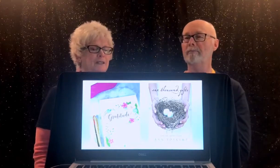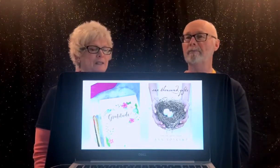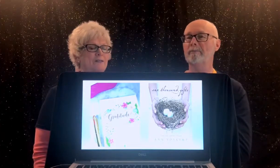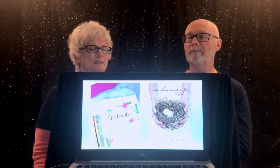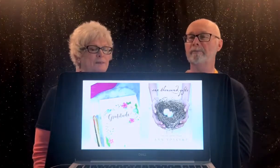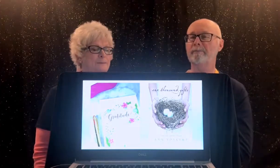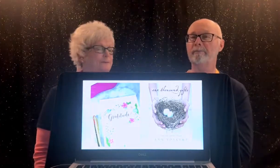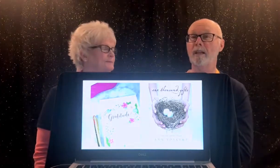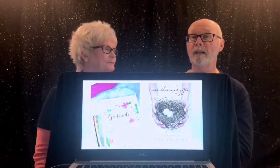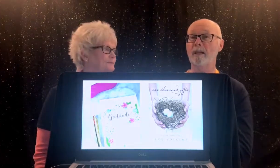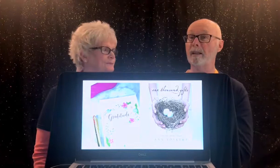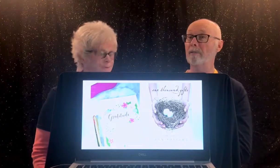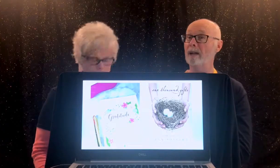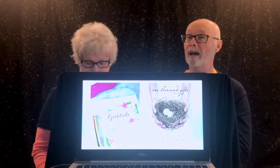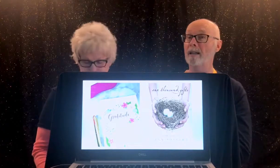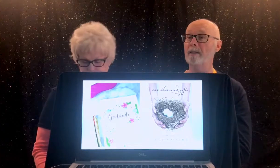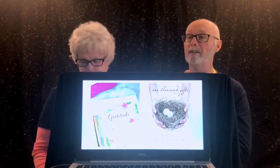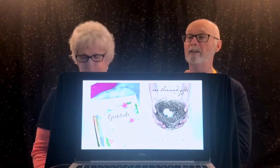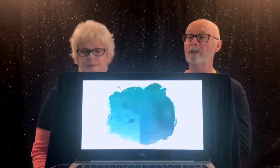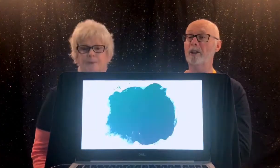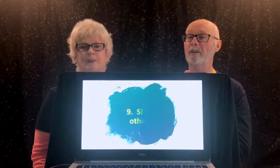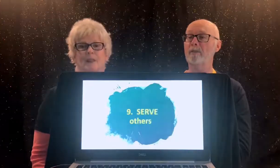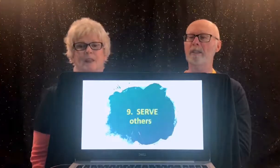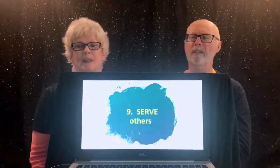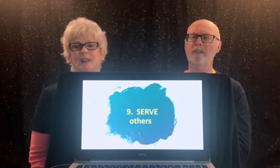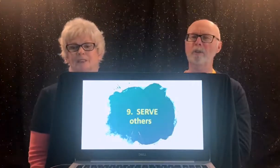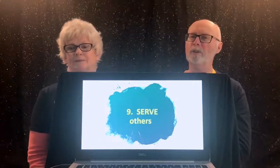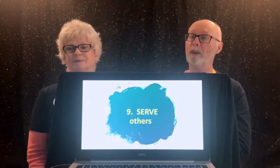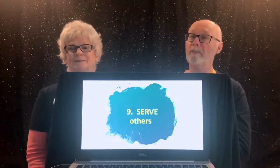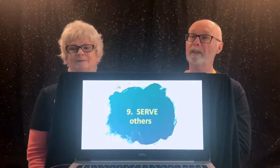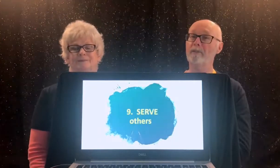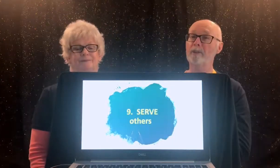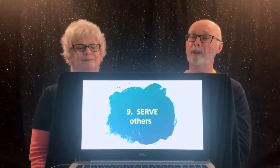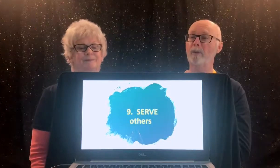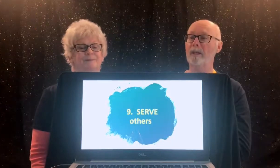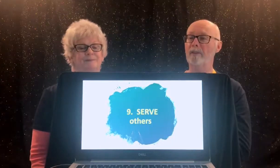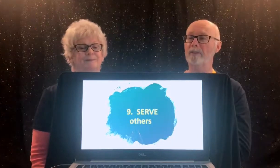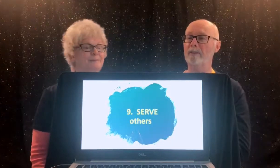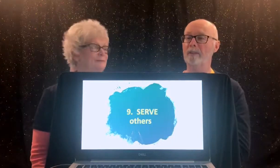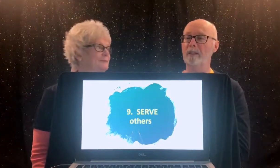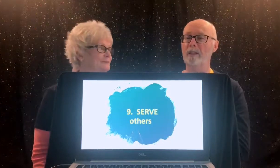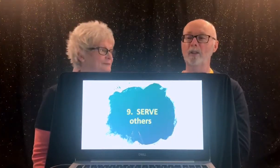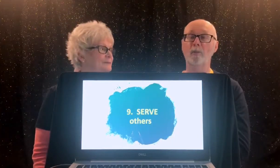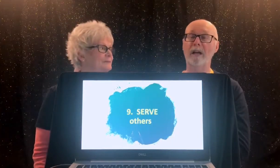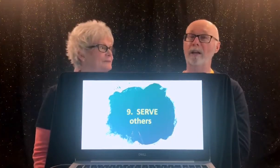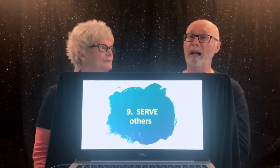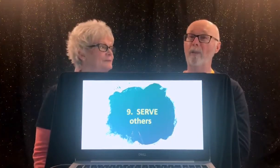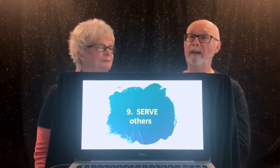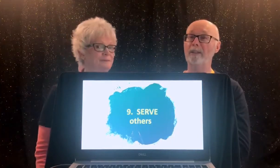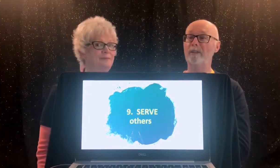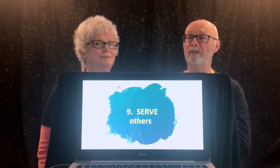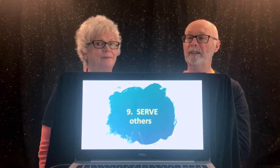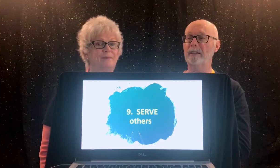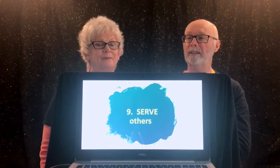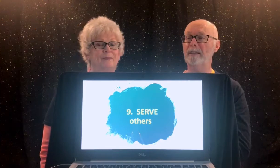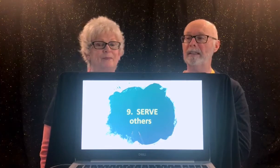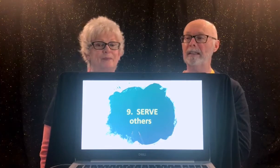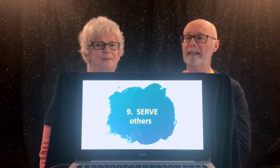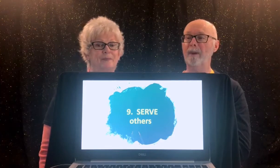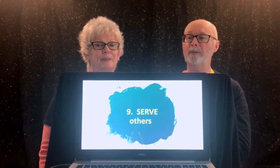positive. Number 9, serve. Do something for someone else. No matter how bad you're feeling, it helps you